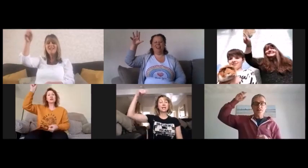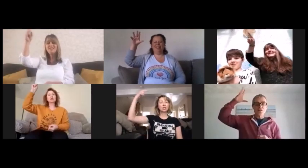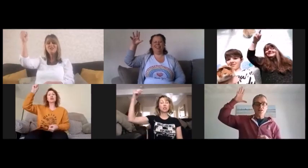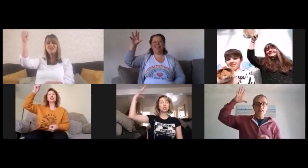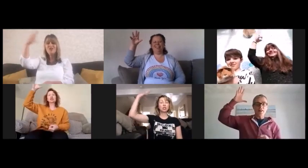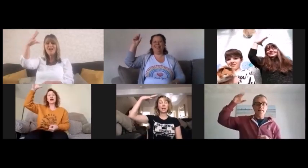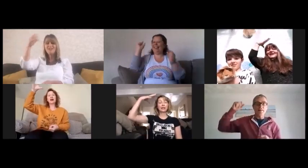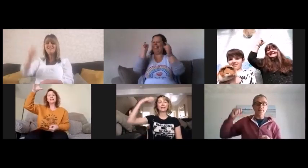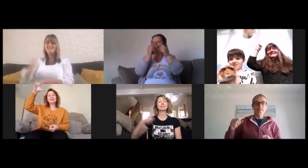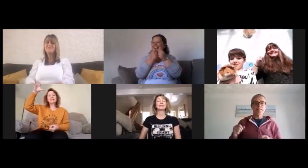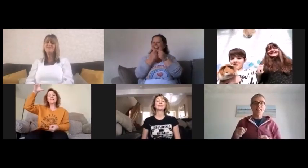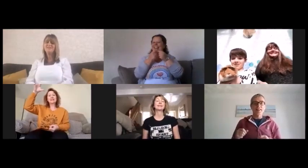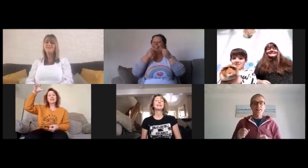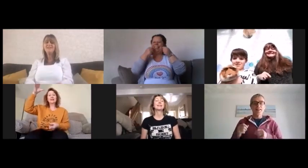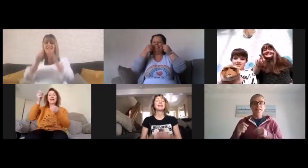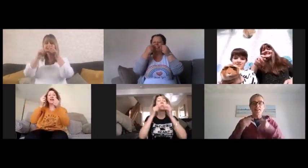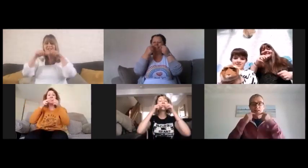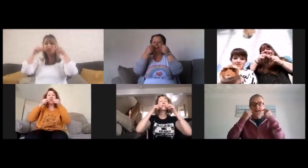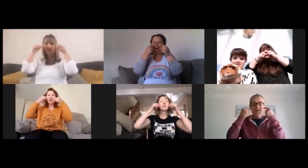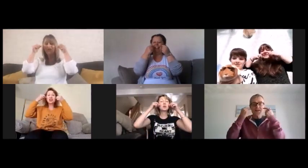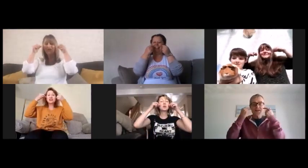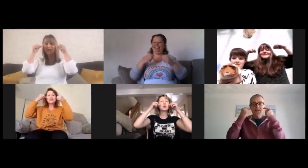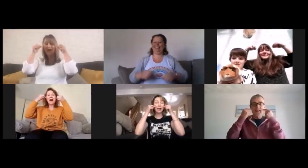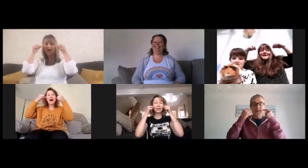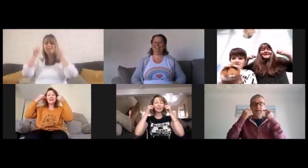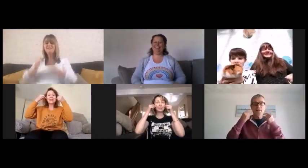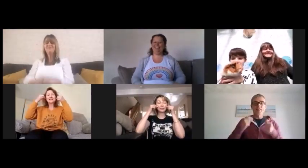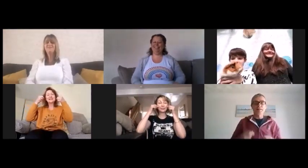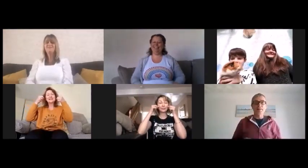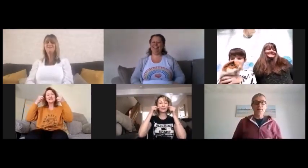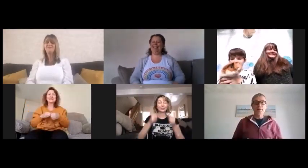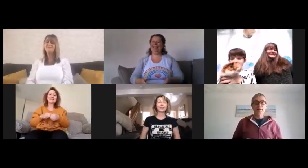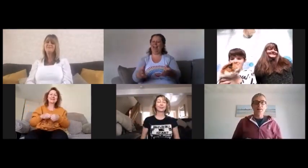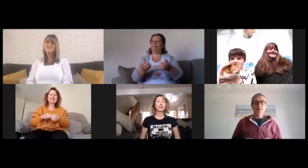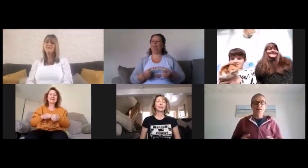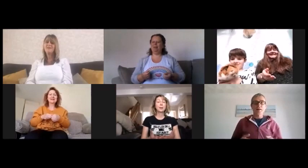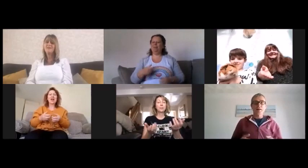Bring me sunshine in your smile.